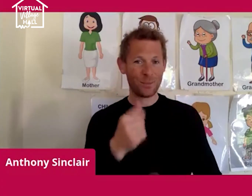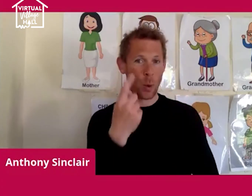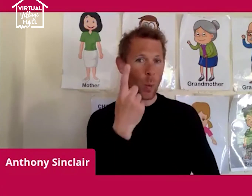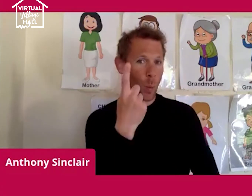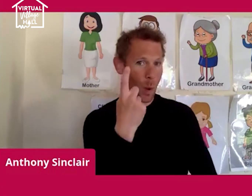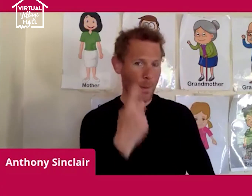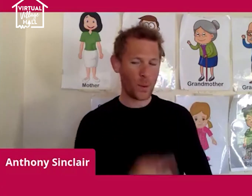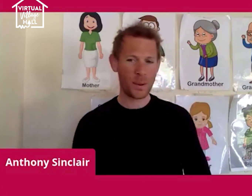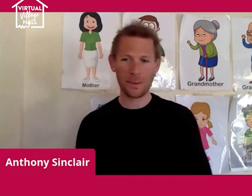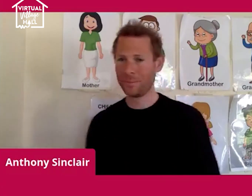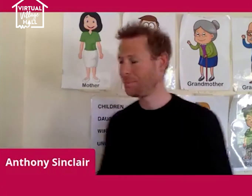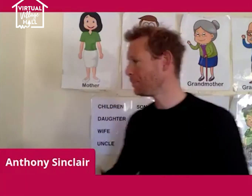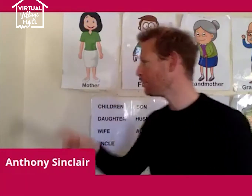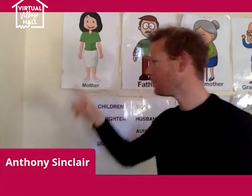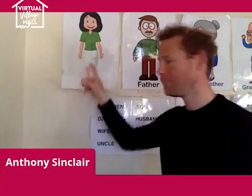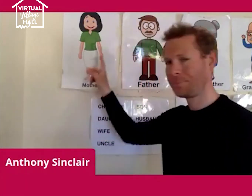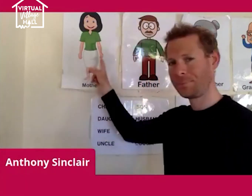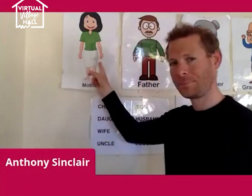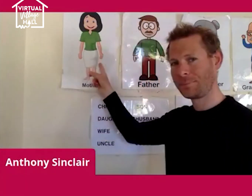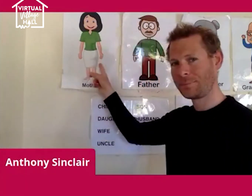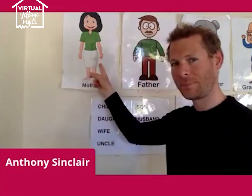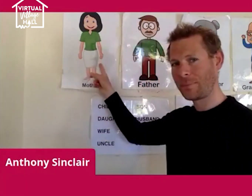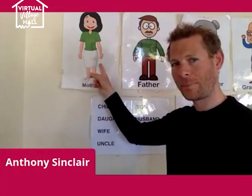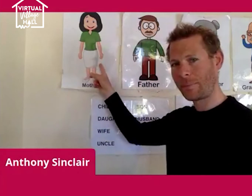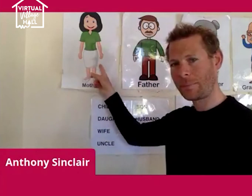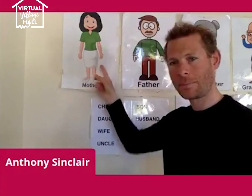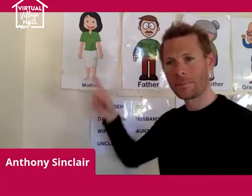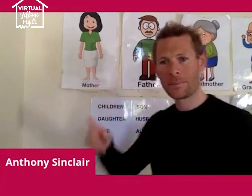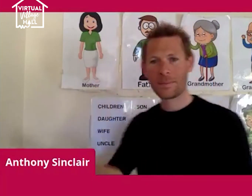Grandmother. We'll do one more. What about mother?